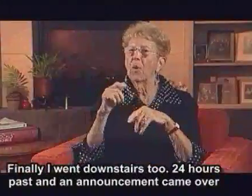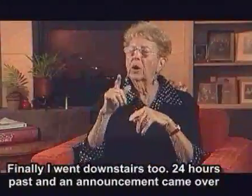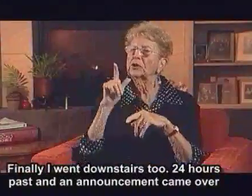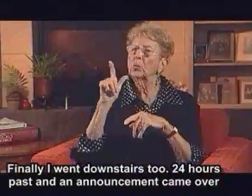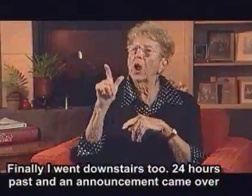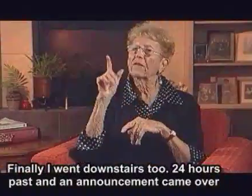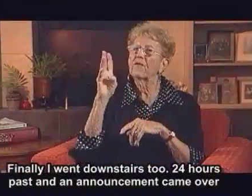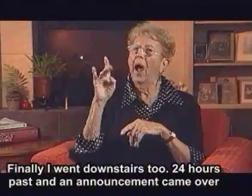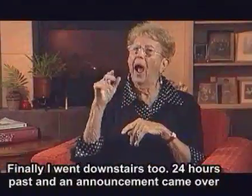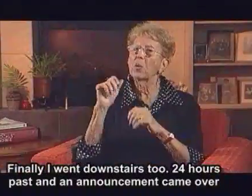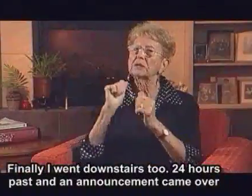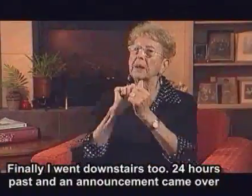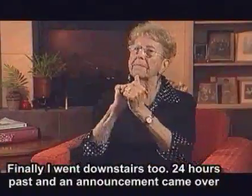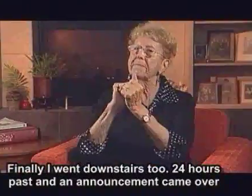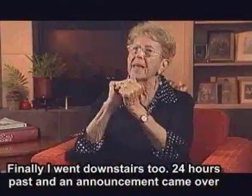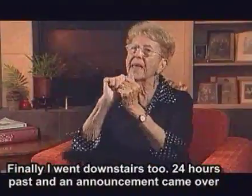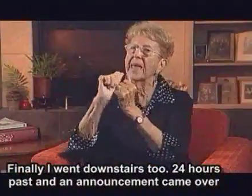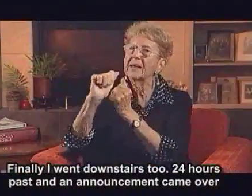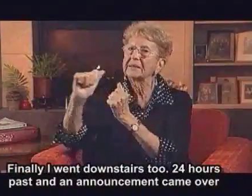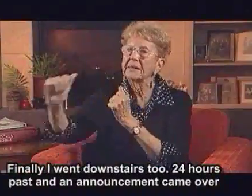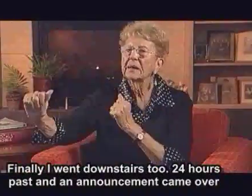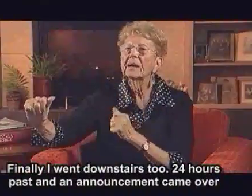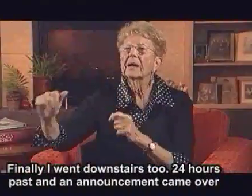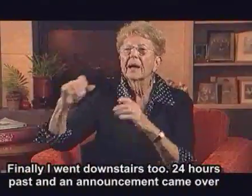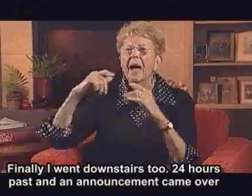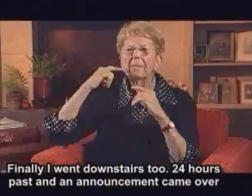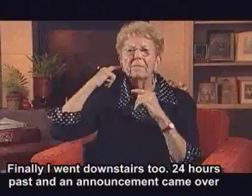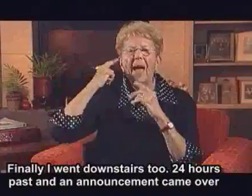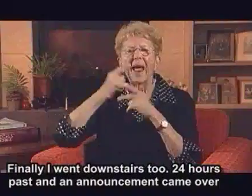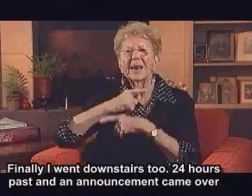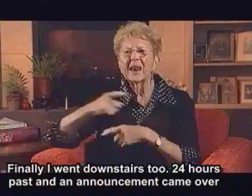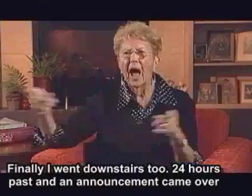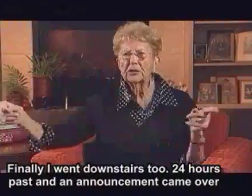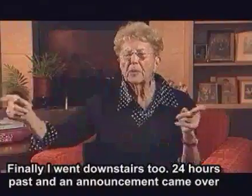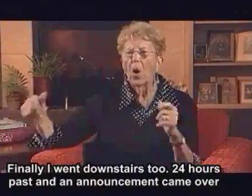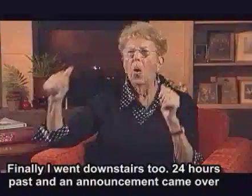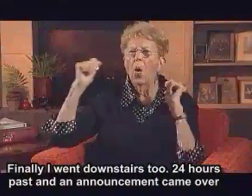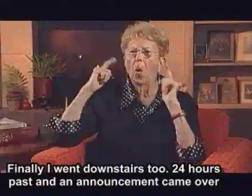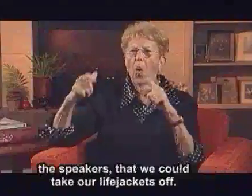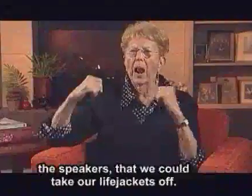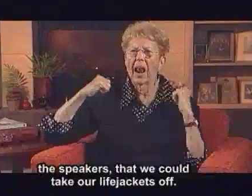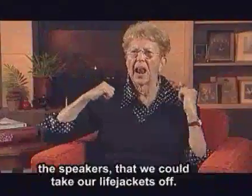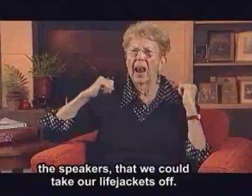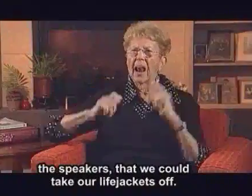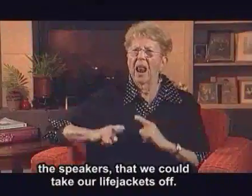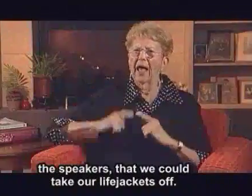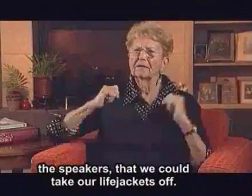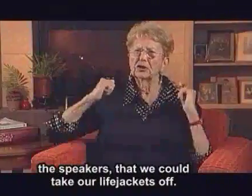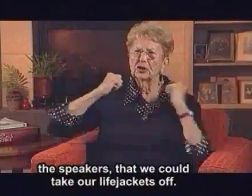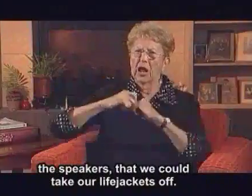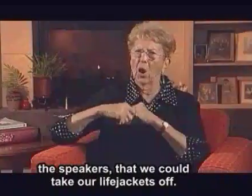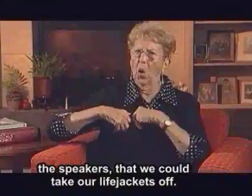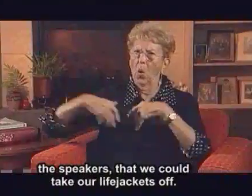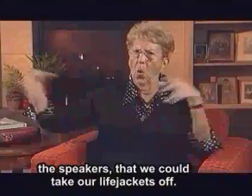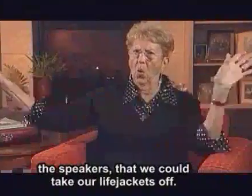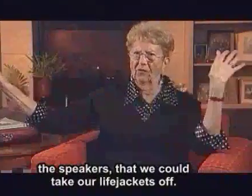downstairs too. 24 hours passed, and then an announcement came over the speakers that we could take our